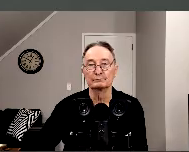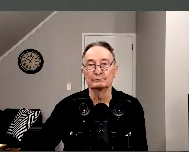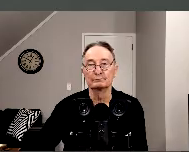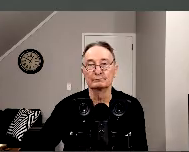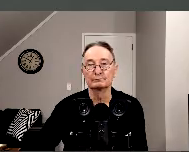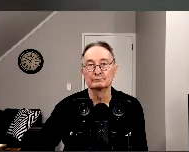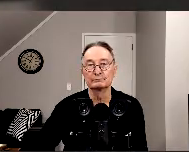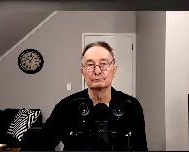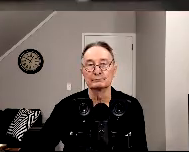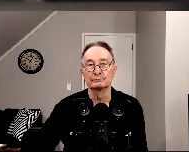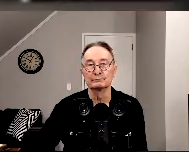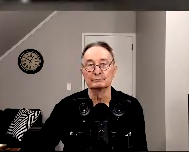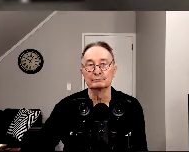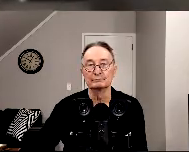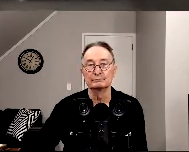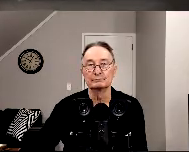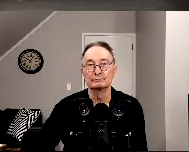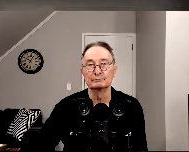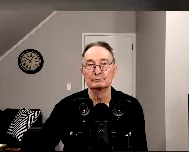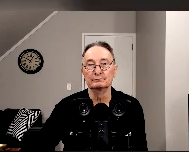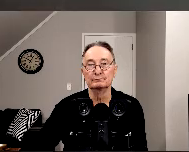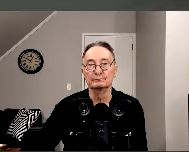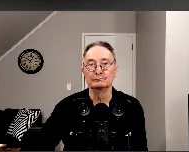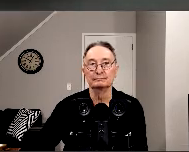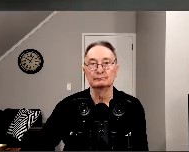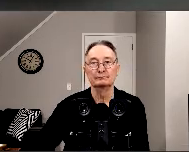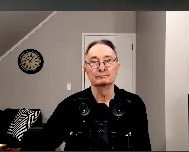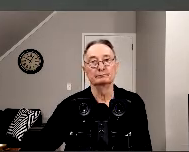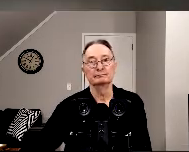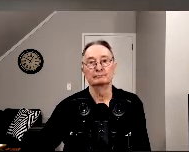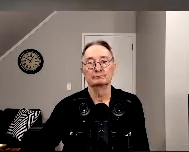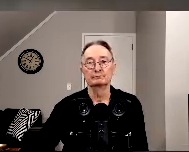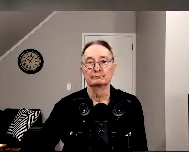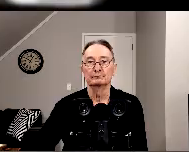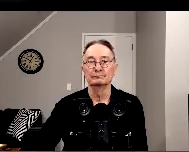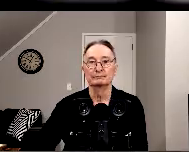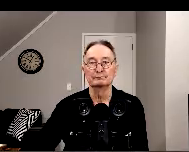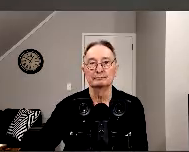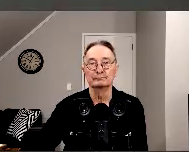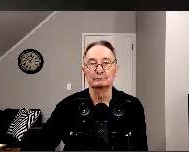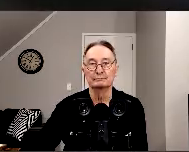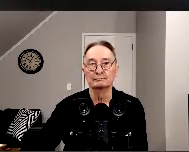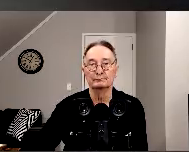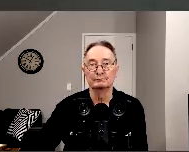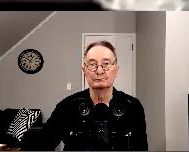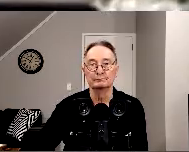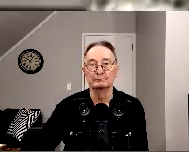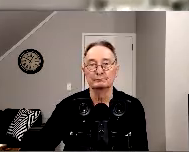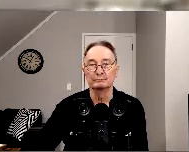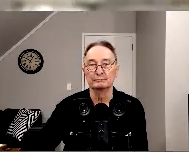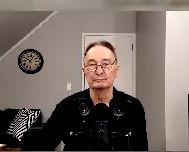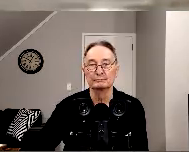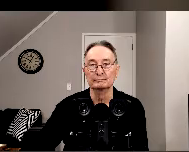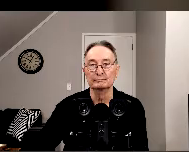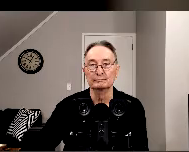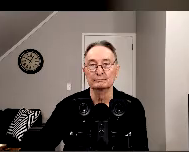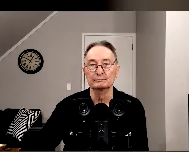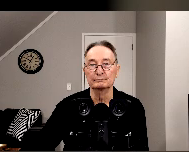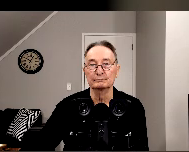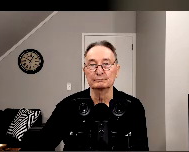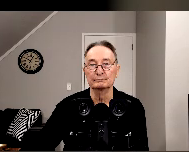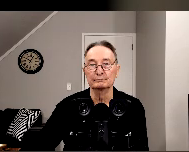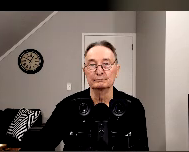the contrary. A Polish study has found that mRNA vaccines may